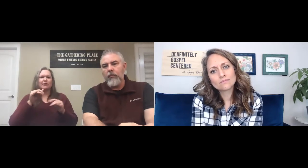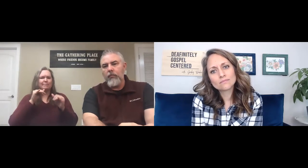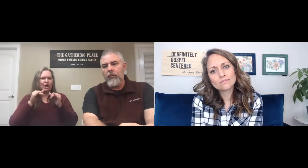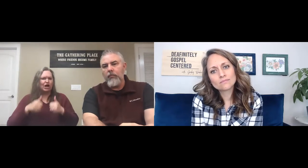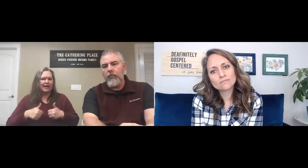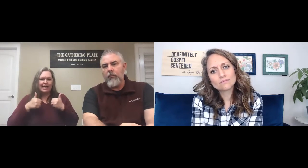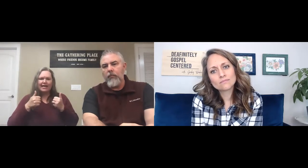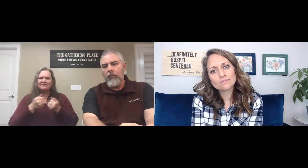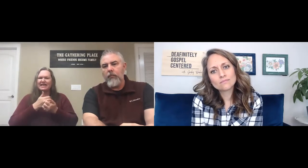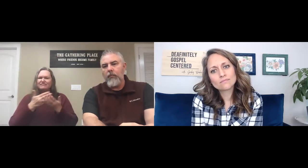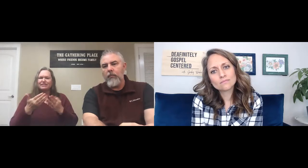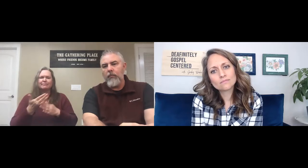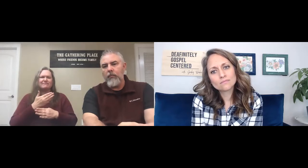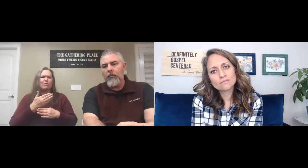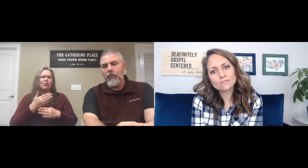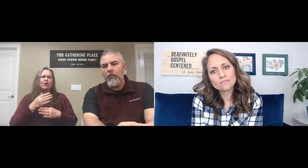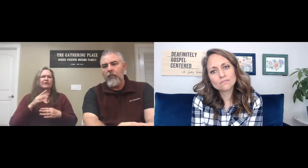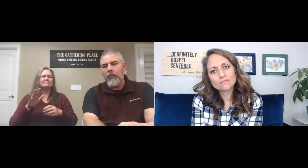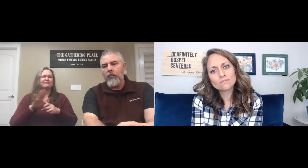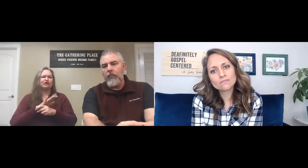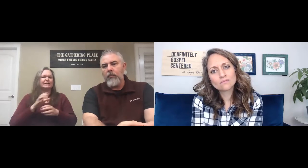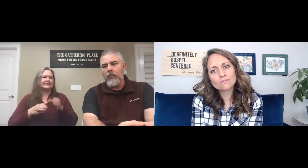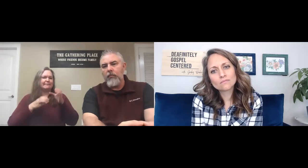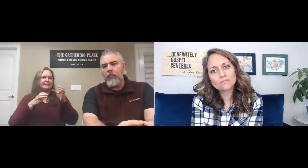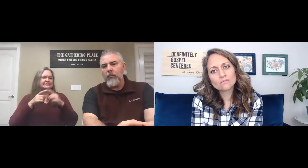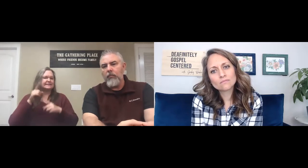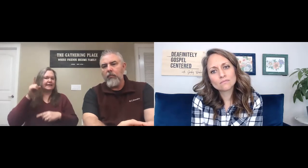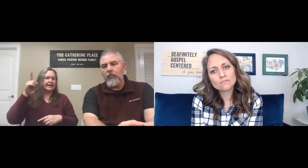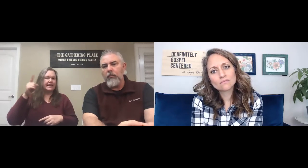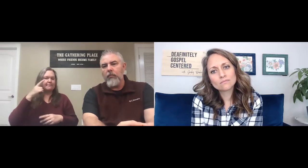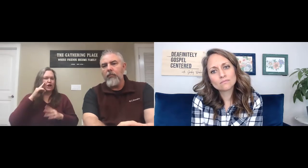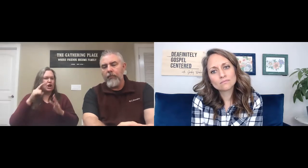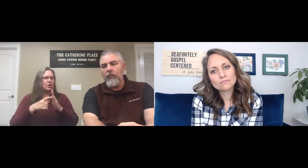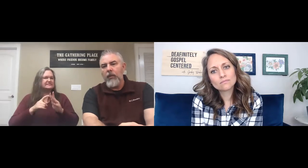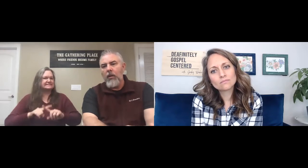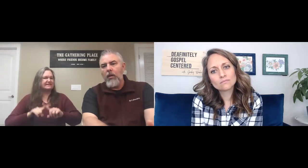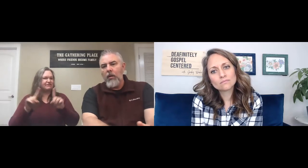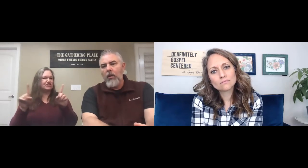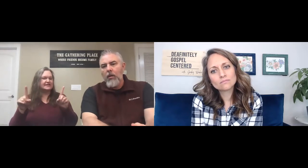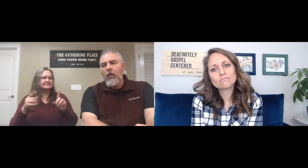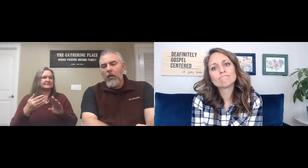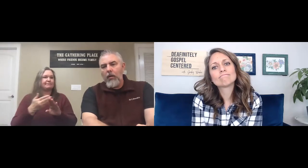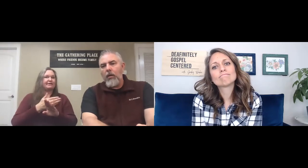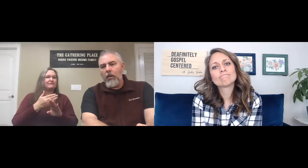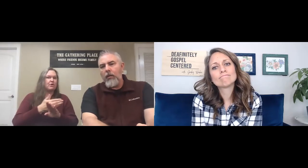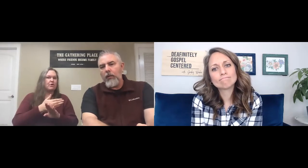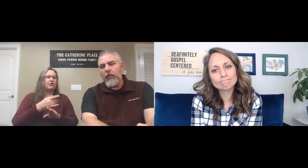When we were young, before we were committed to him, we party a lot, things like